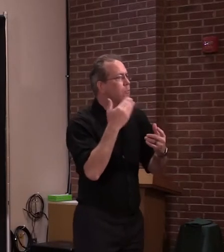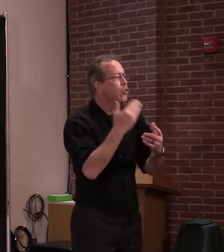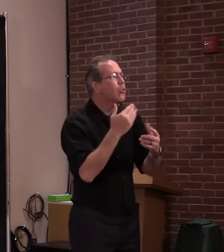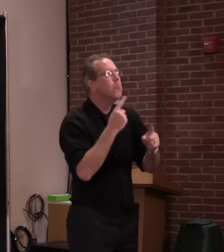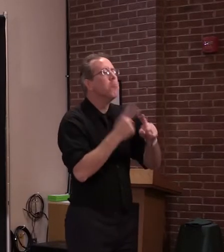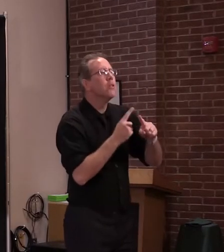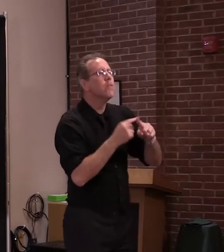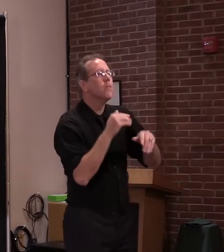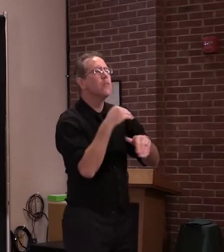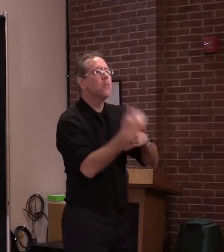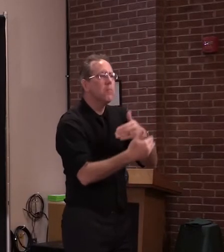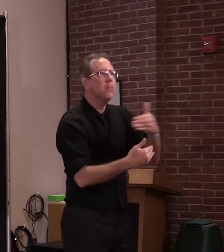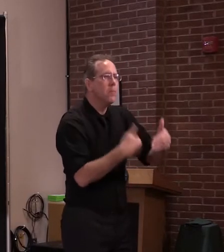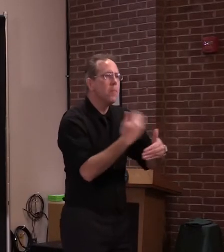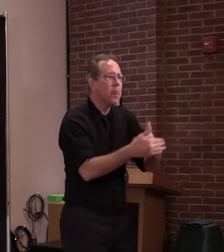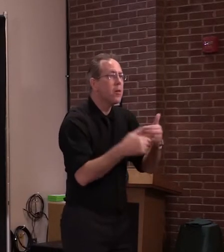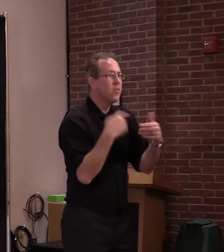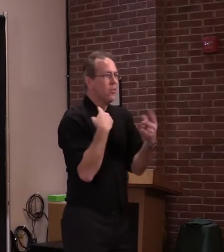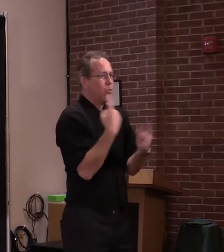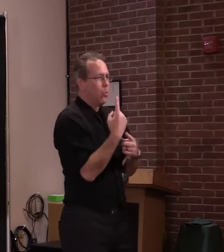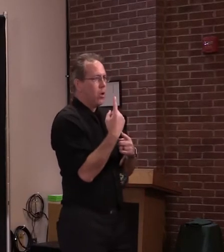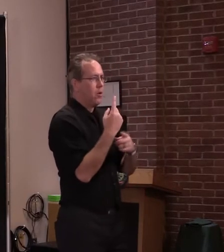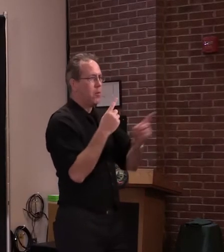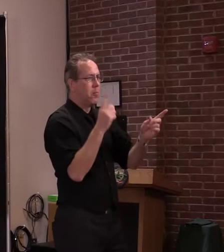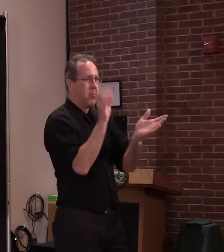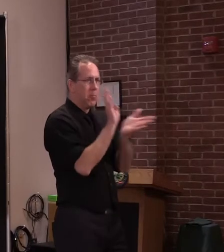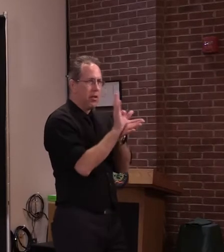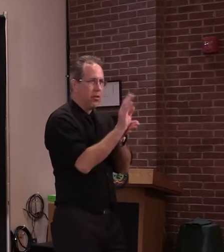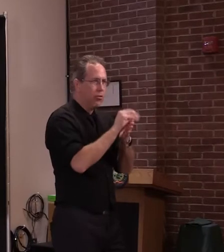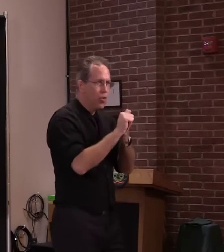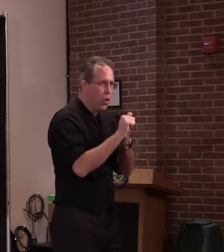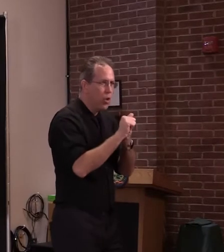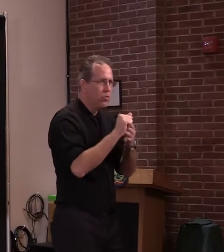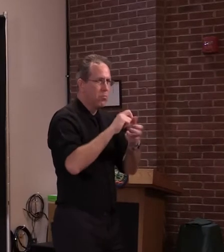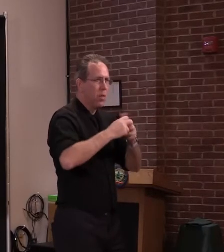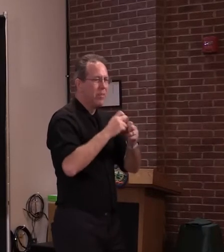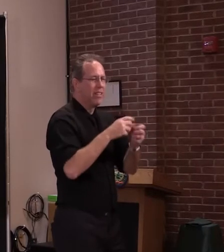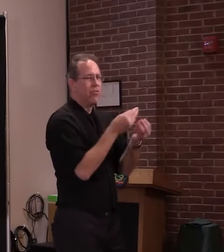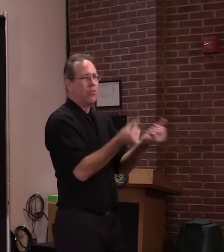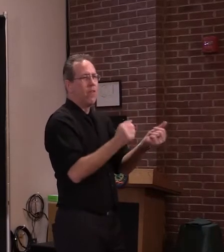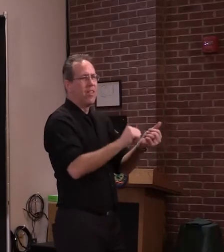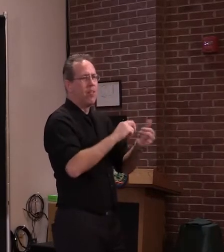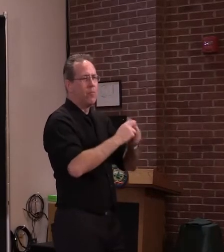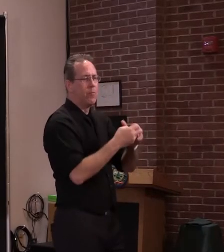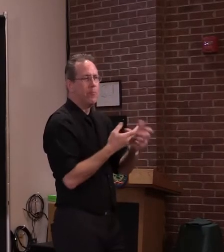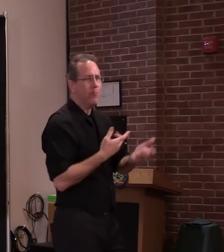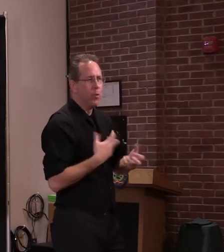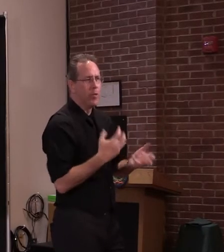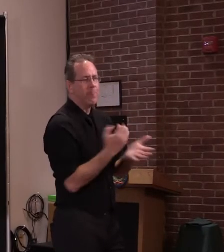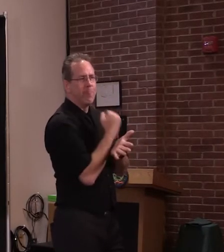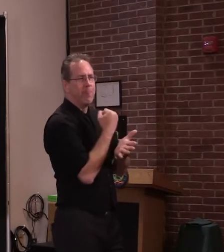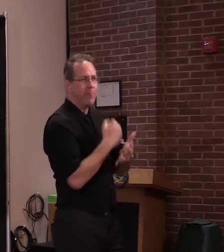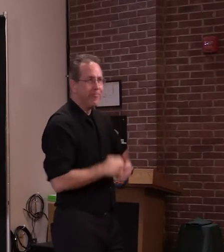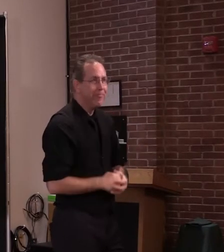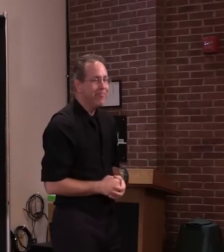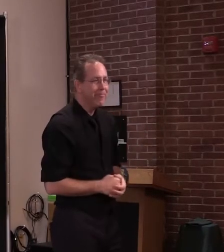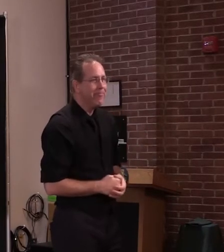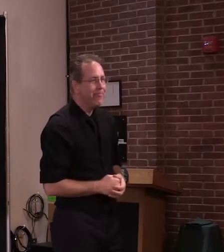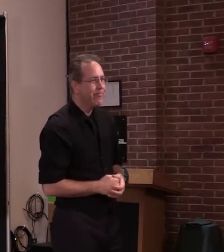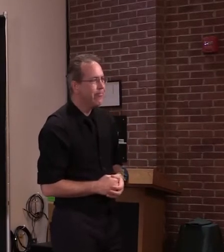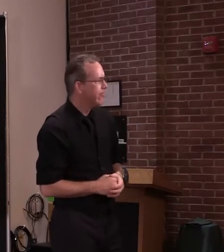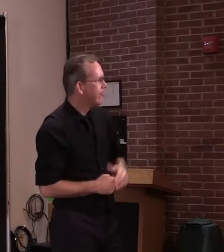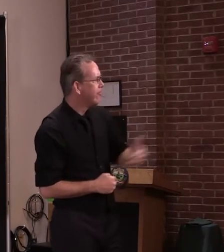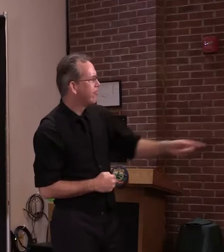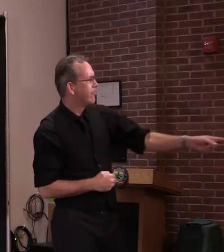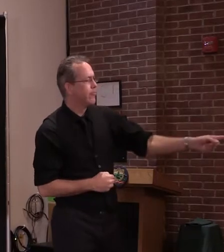it's a billion dollar problem we have on our hands, and we need to take some action. Would you support there